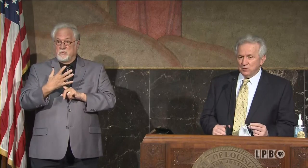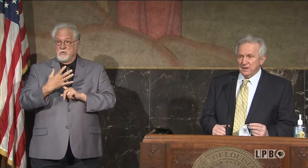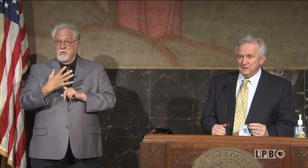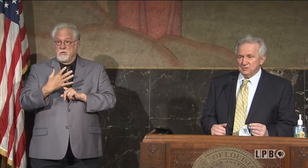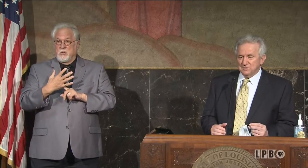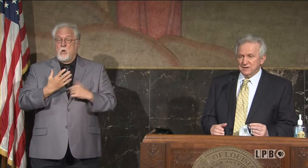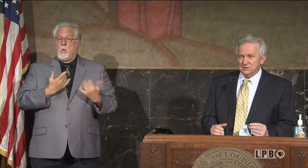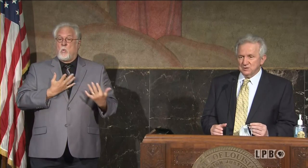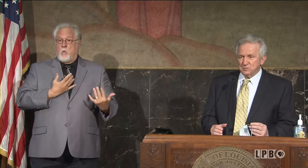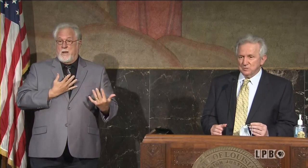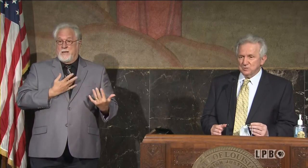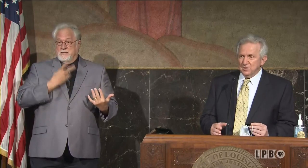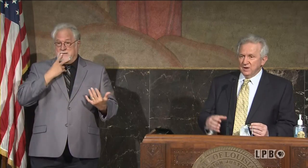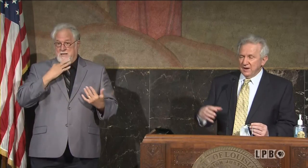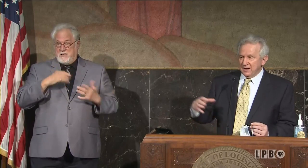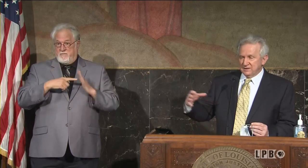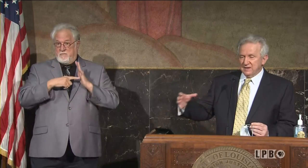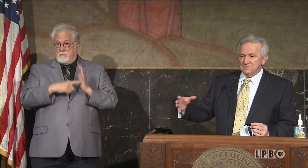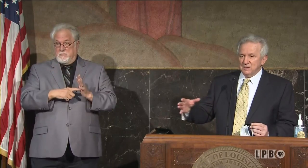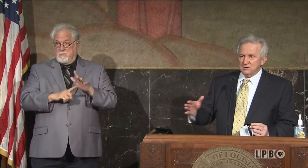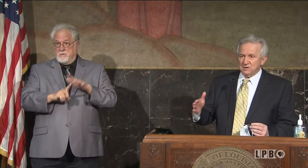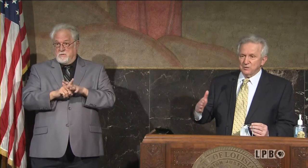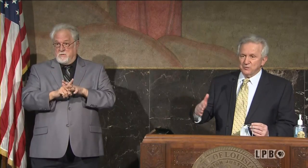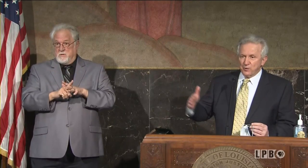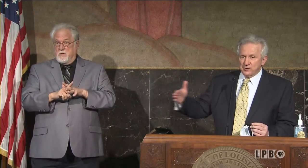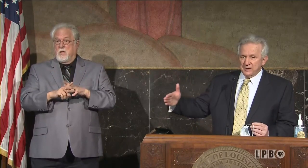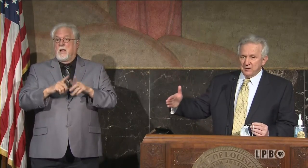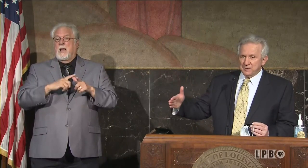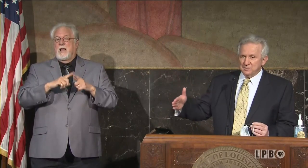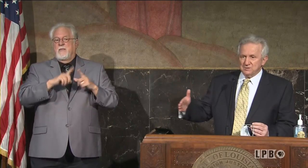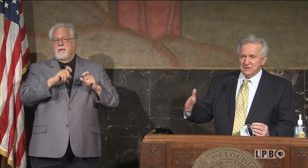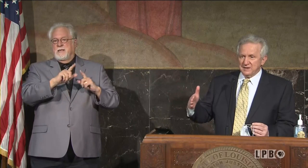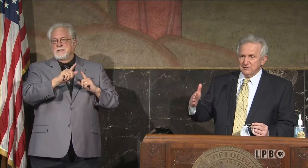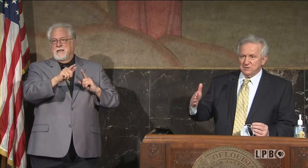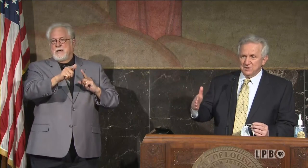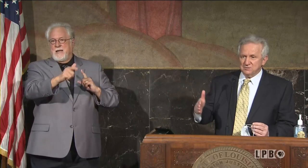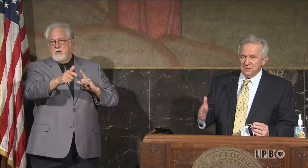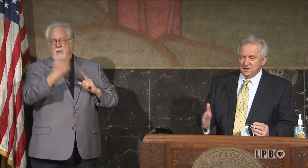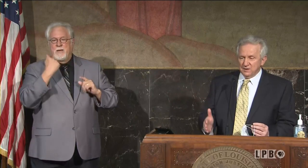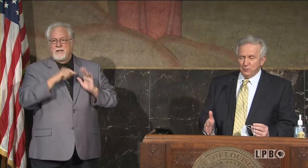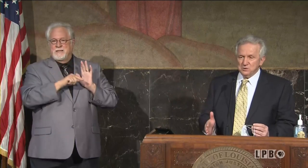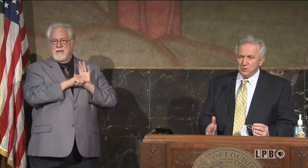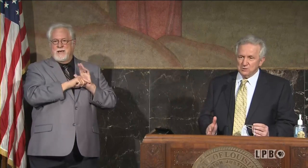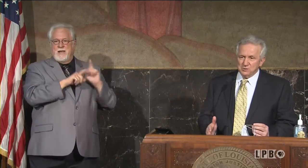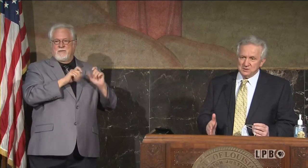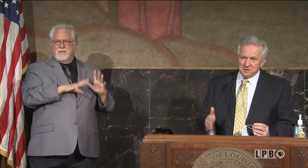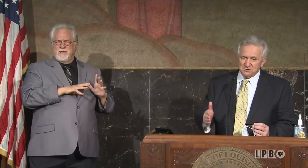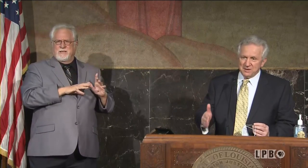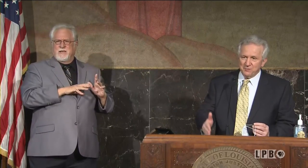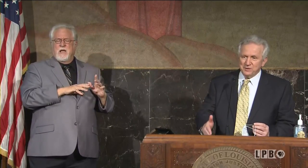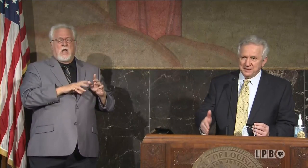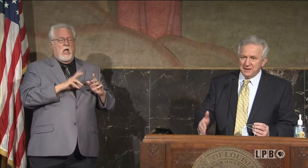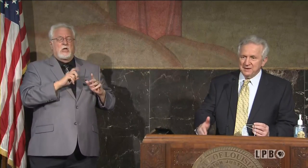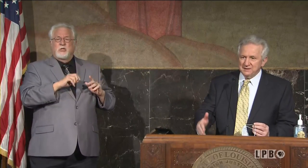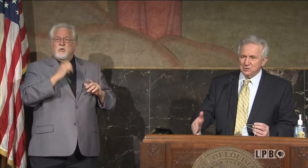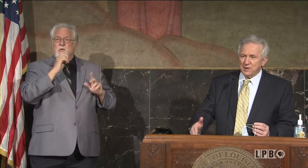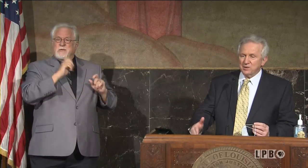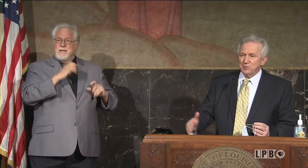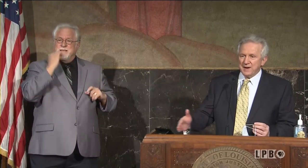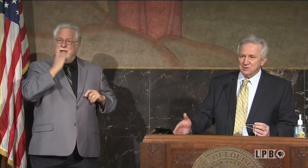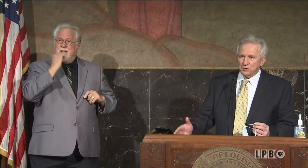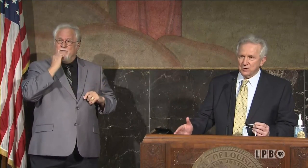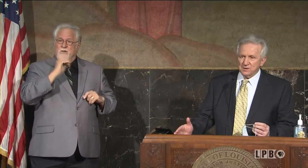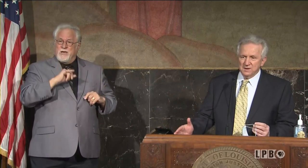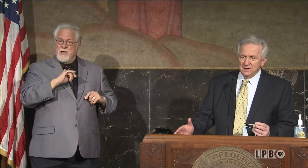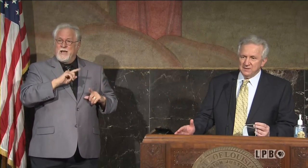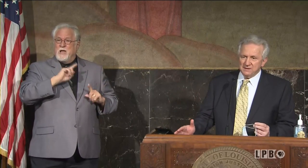need to wait and see if they get symptoms and get a test a little further down, because a negative test, if we start doing a test every day to try to go